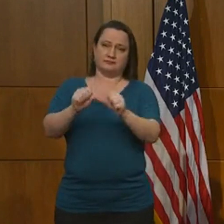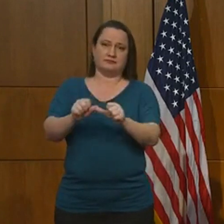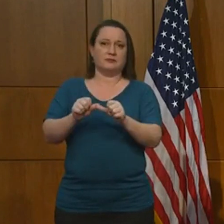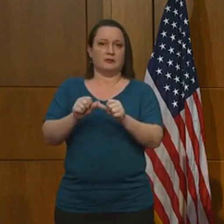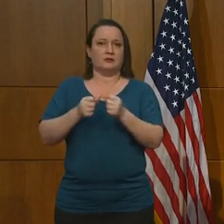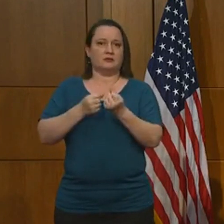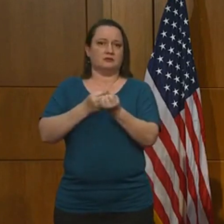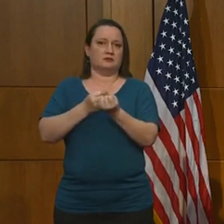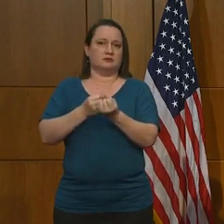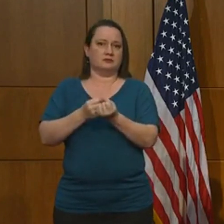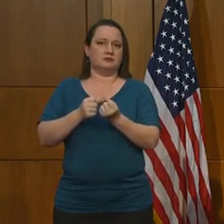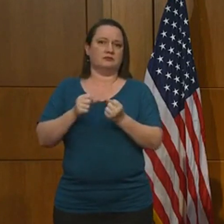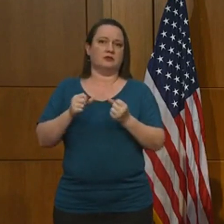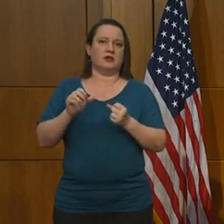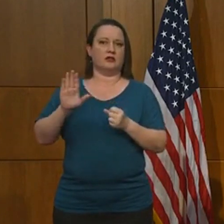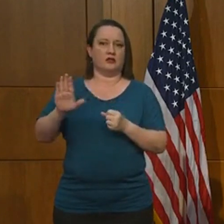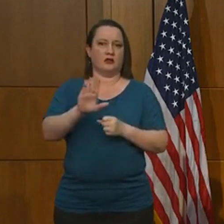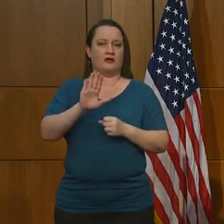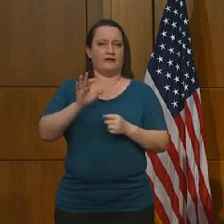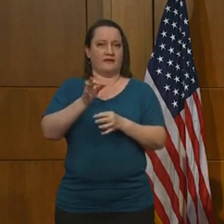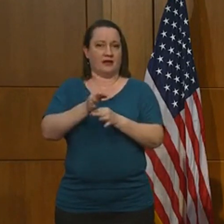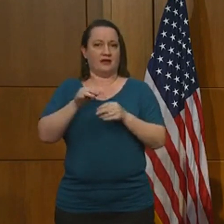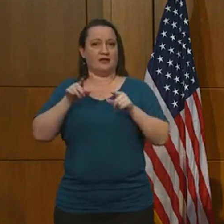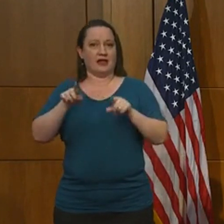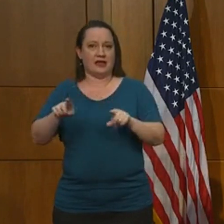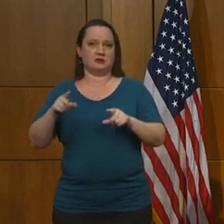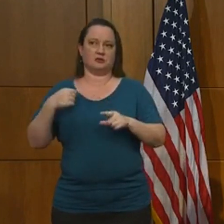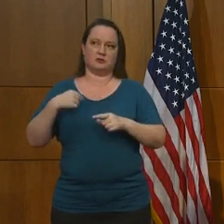faith as we work through this pandemic.